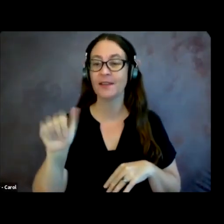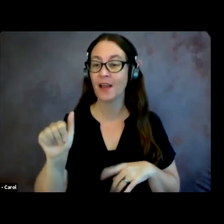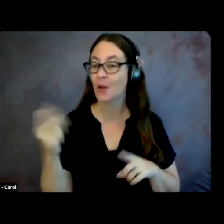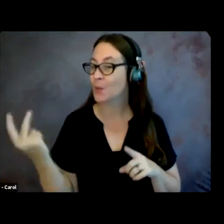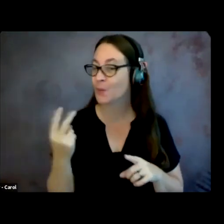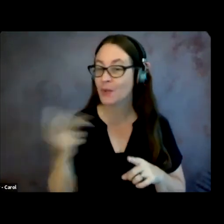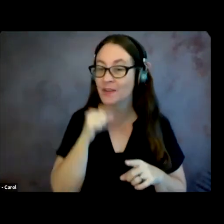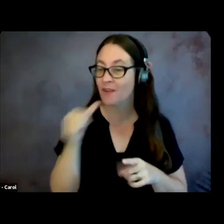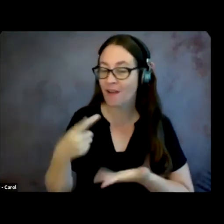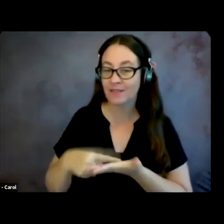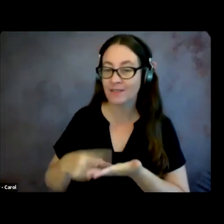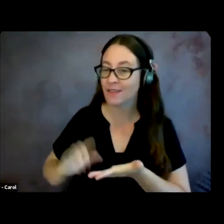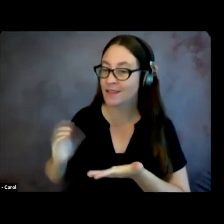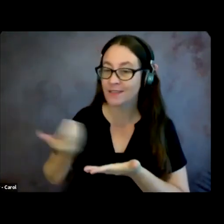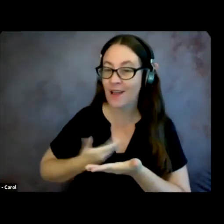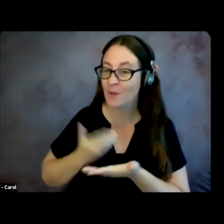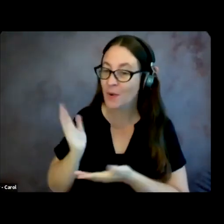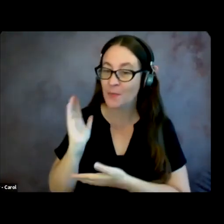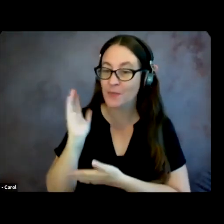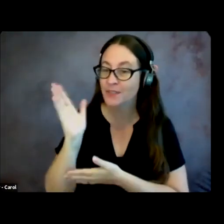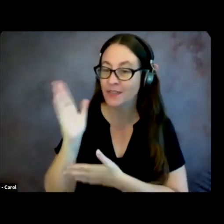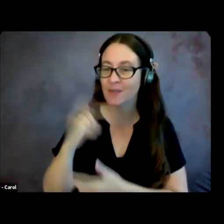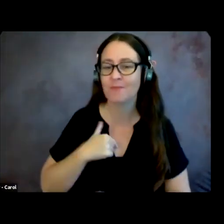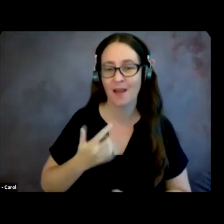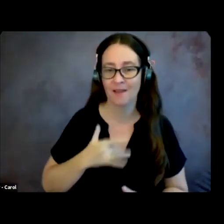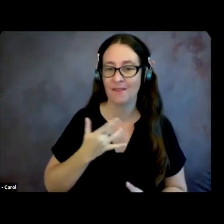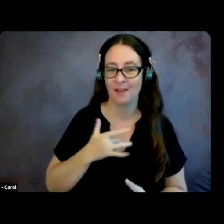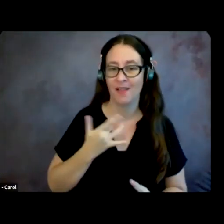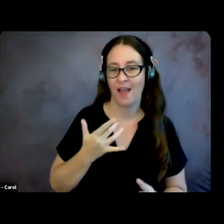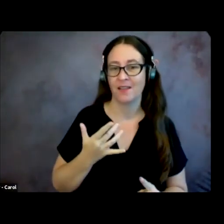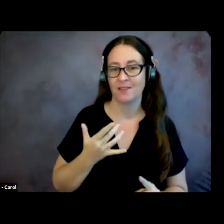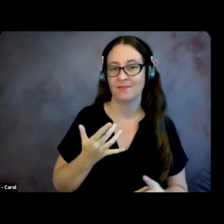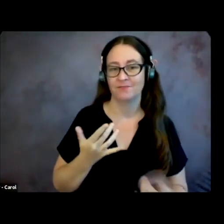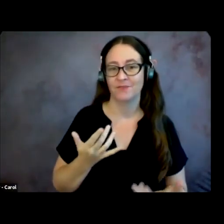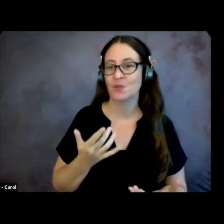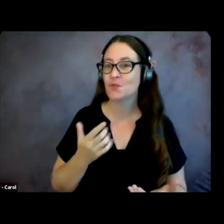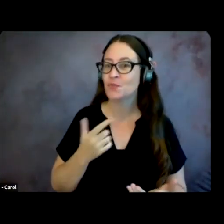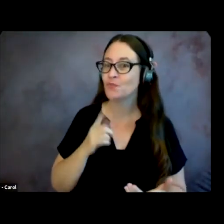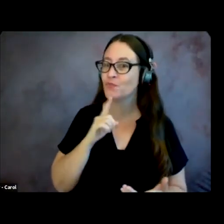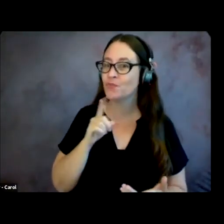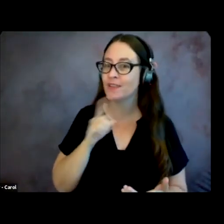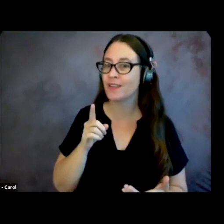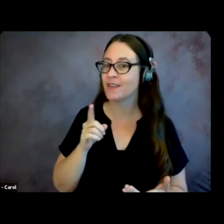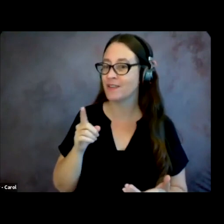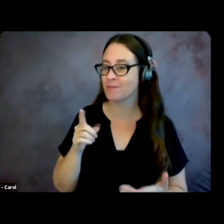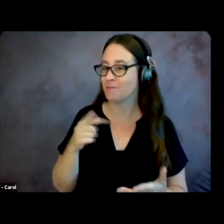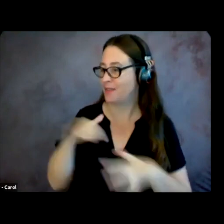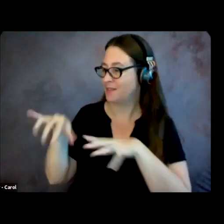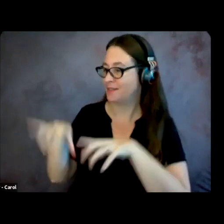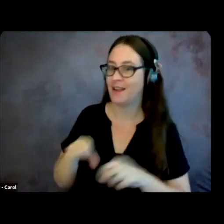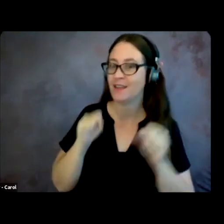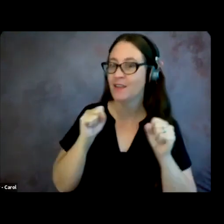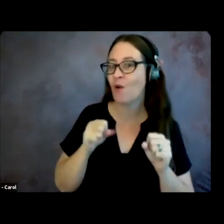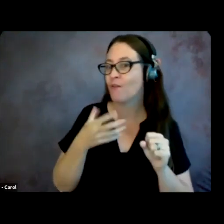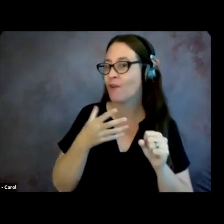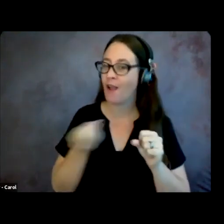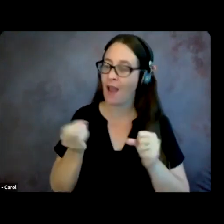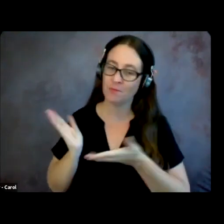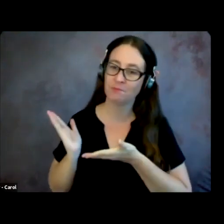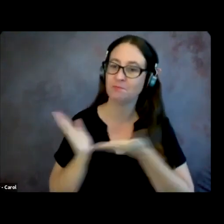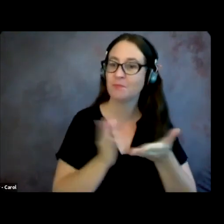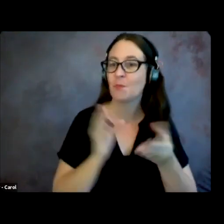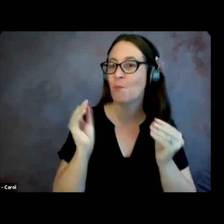other, I really feel like I'm wrapping up and driving home some of the ideas and topics that she was talking